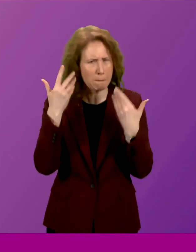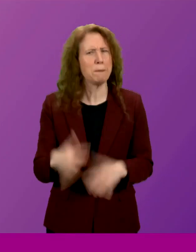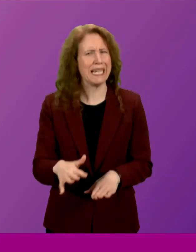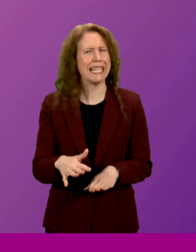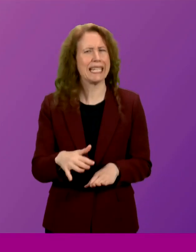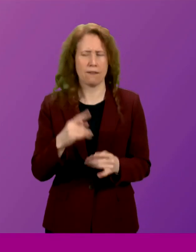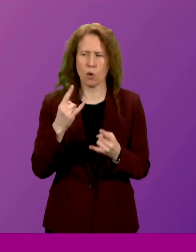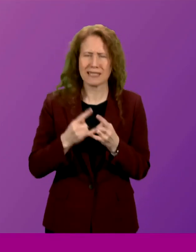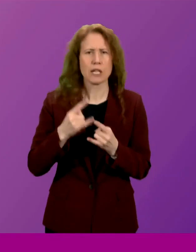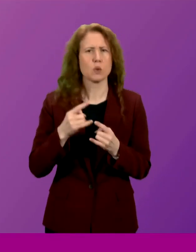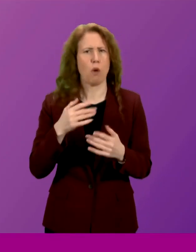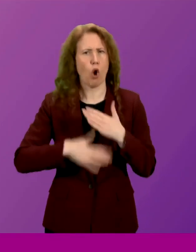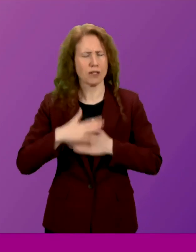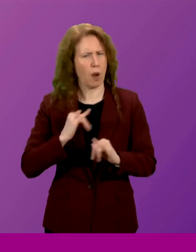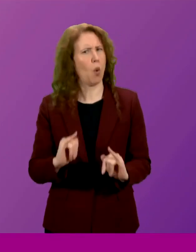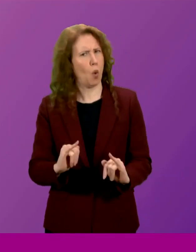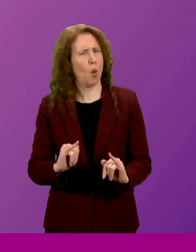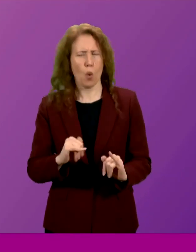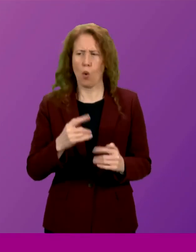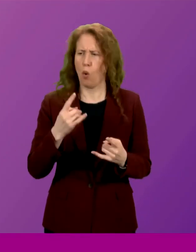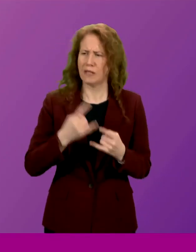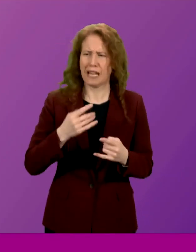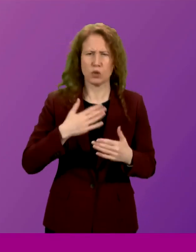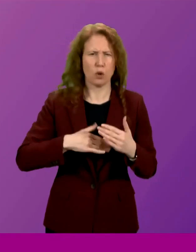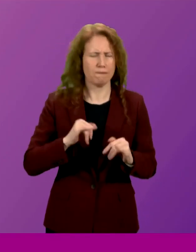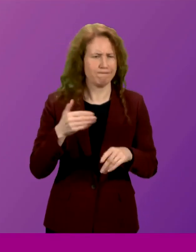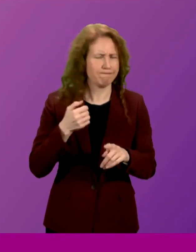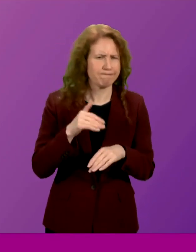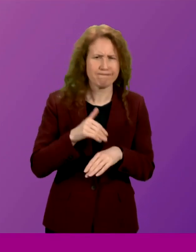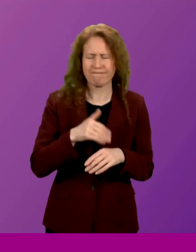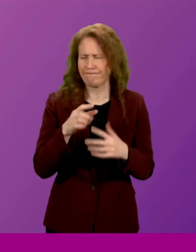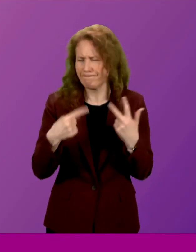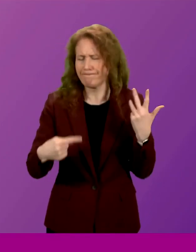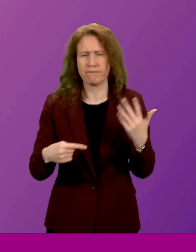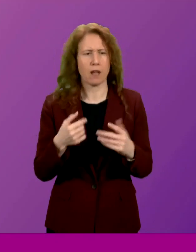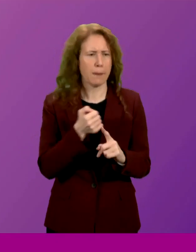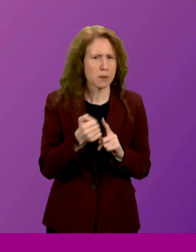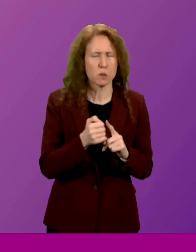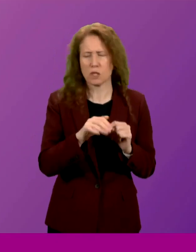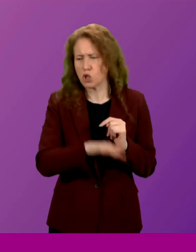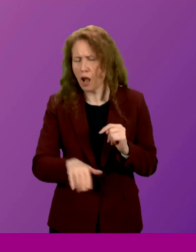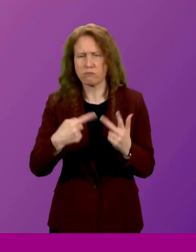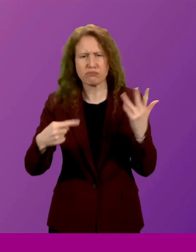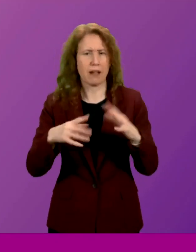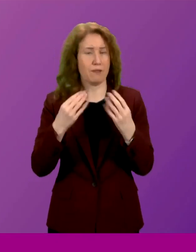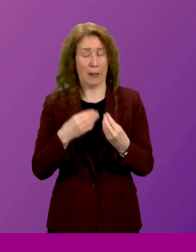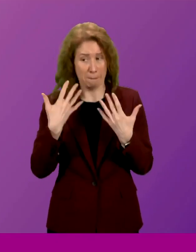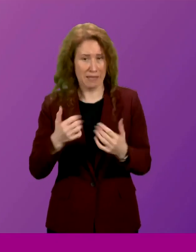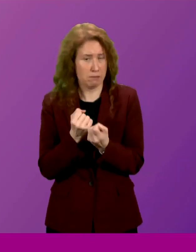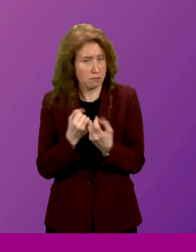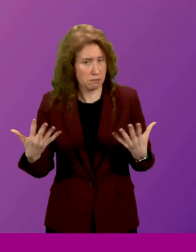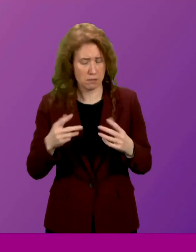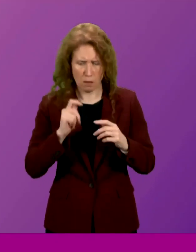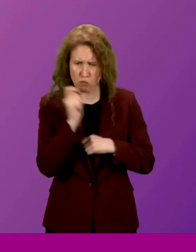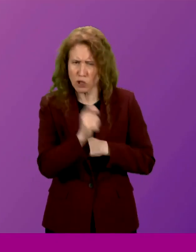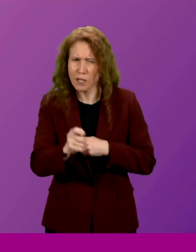for sexual conduct and sexual misconduct in Scotland, sexual abuse, childhood sexual abuse. There have been a whole range